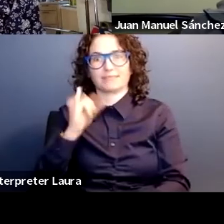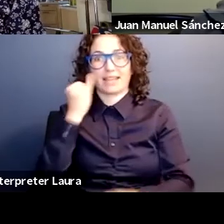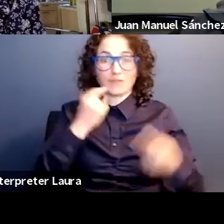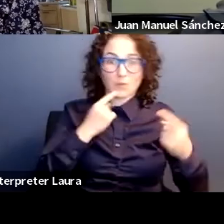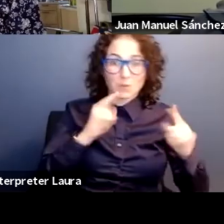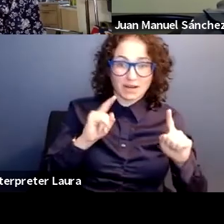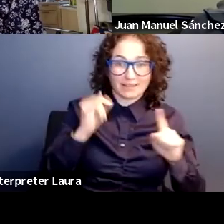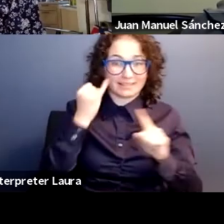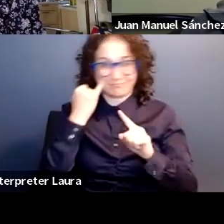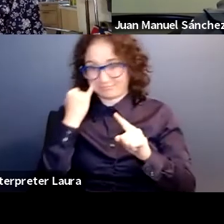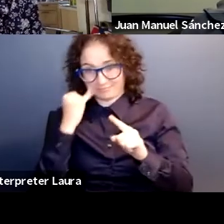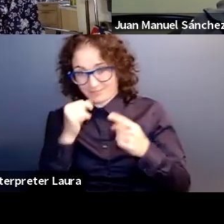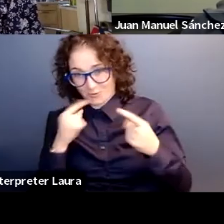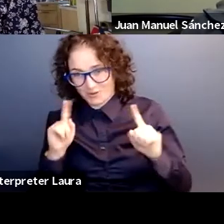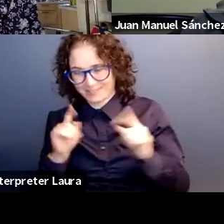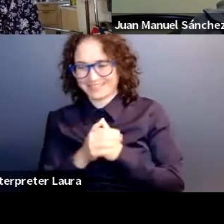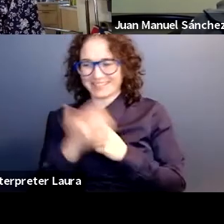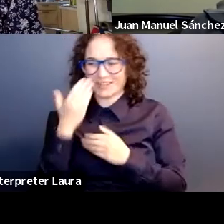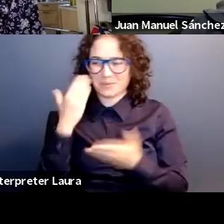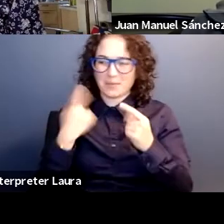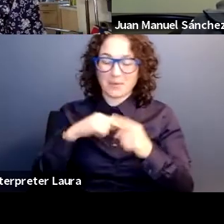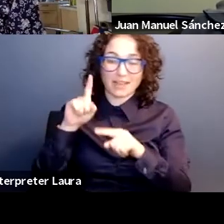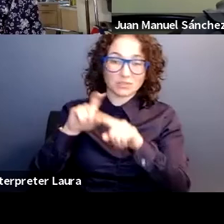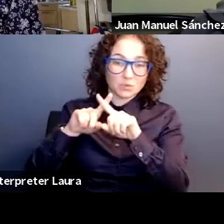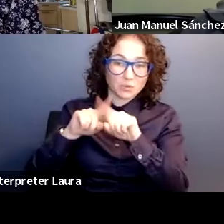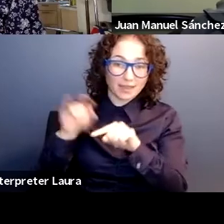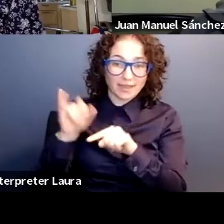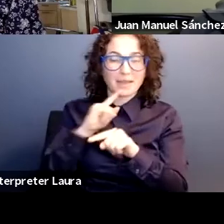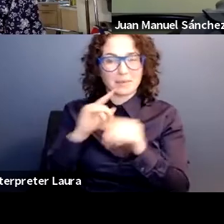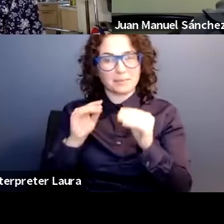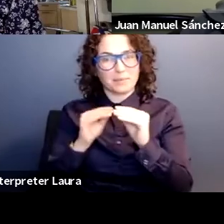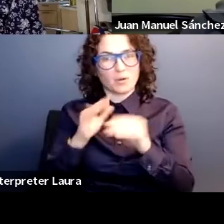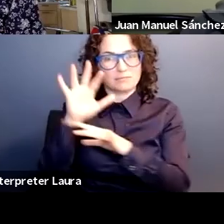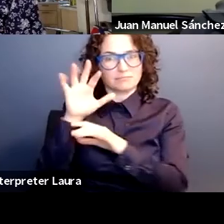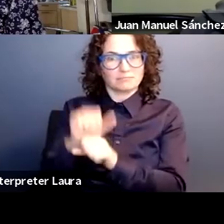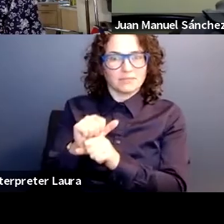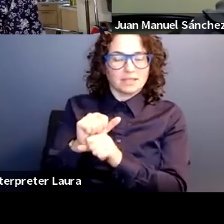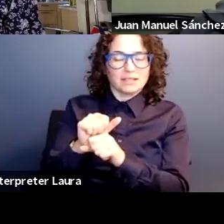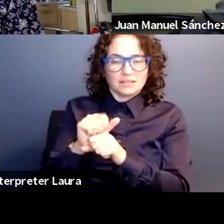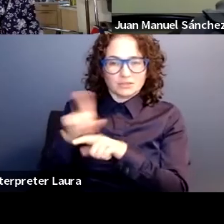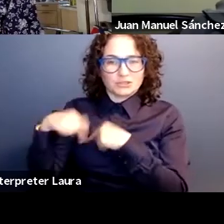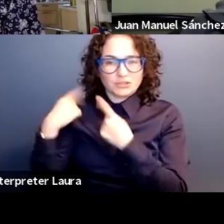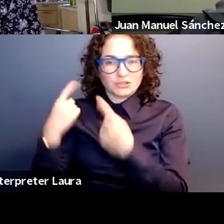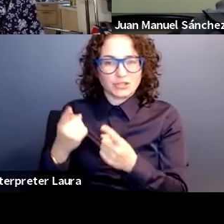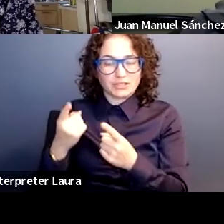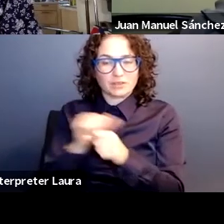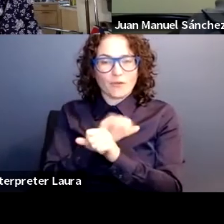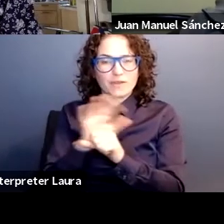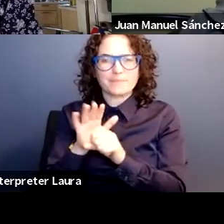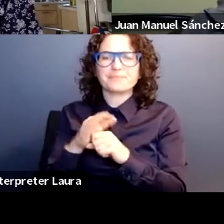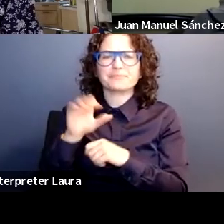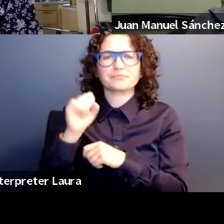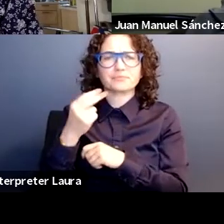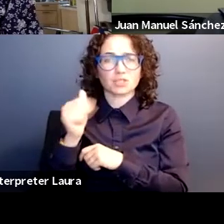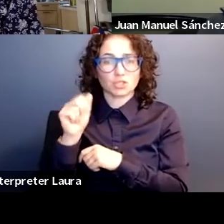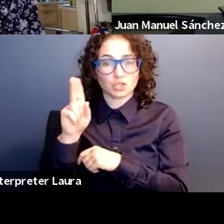not working, how we've maybe had to rely on that even more. And so, Shauna, is there anything you